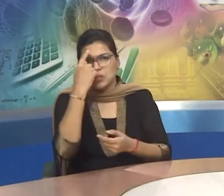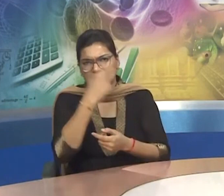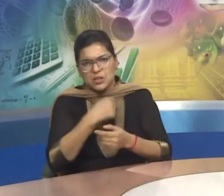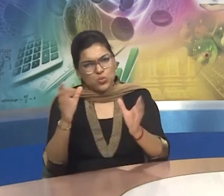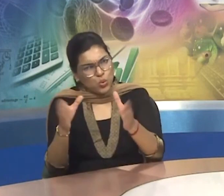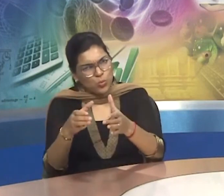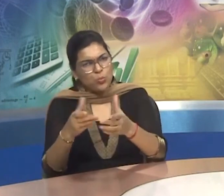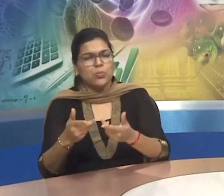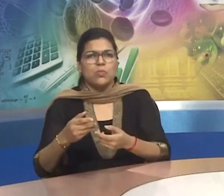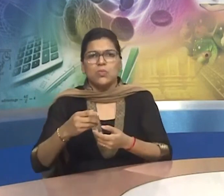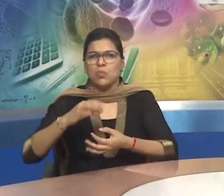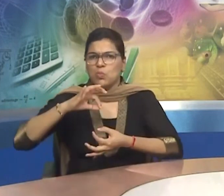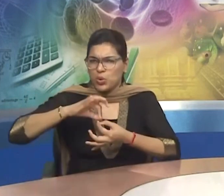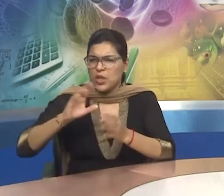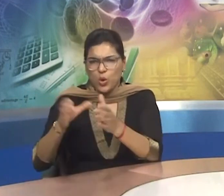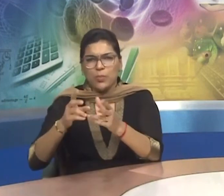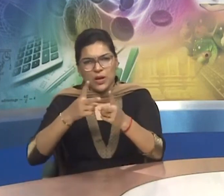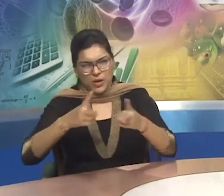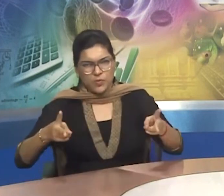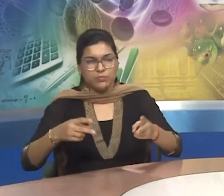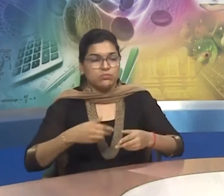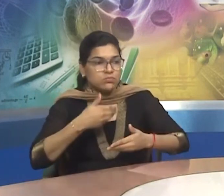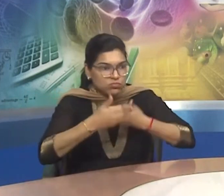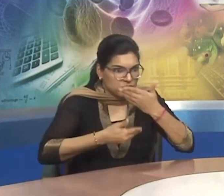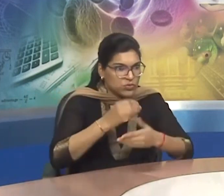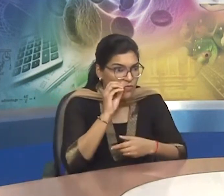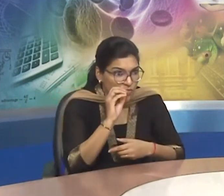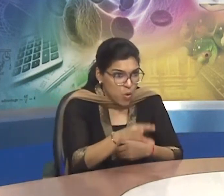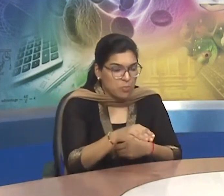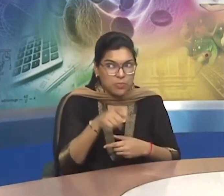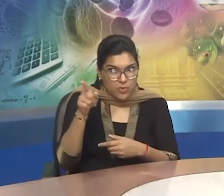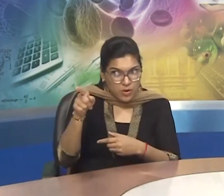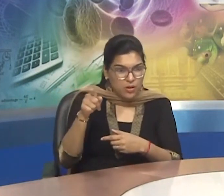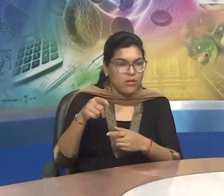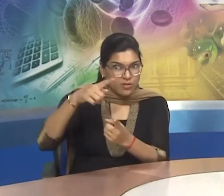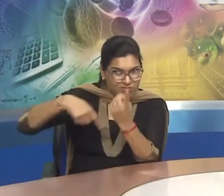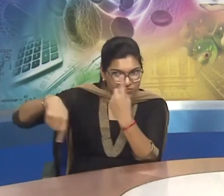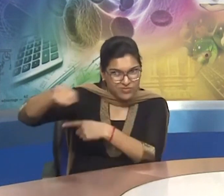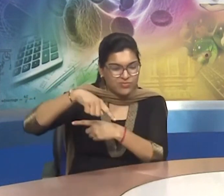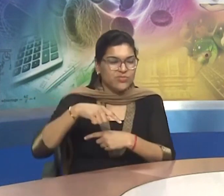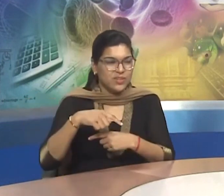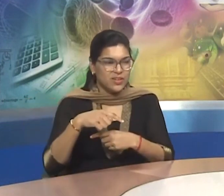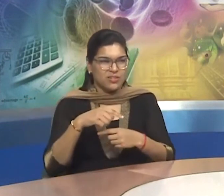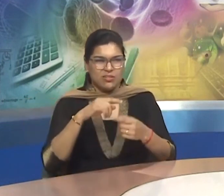preaching untouchability directly or indirectly in any manner is also not